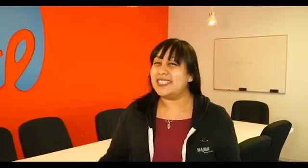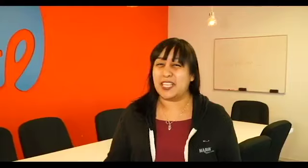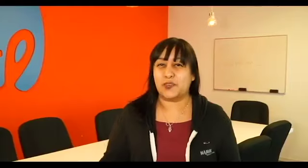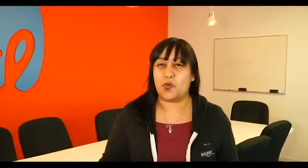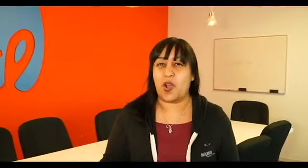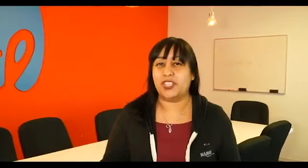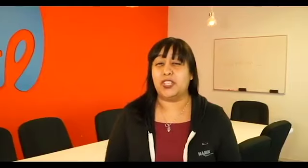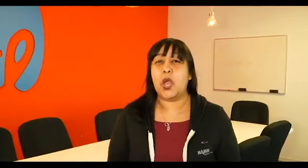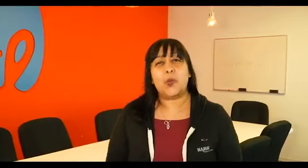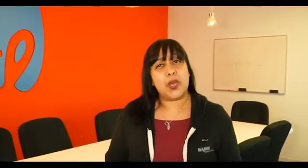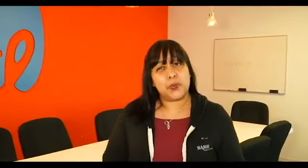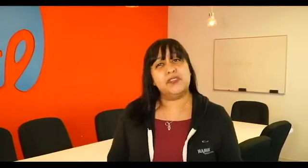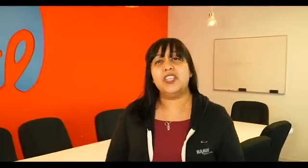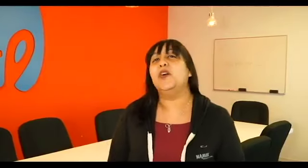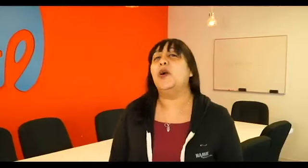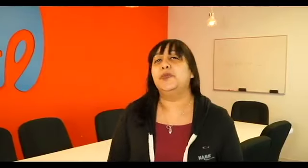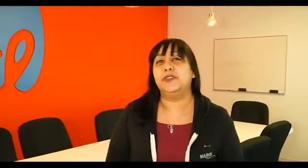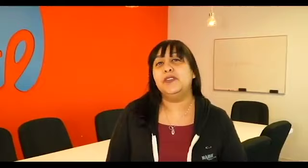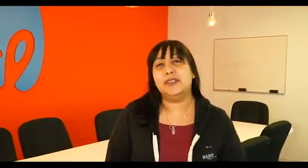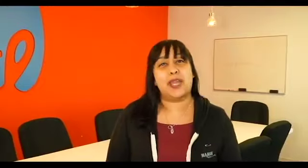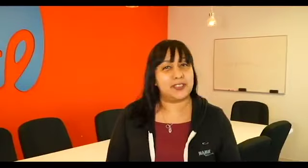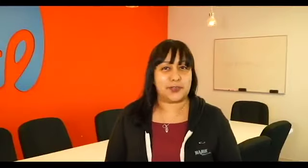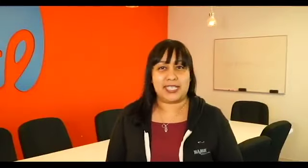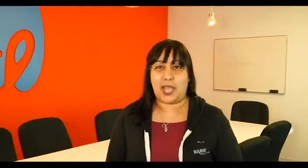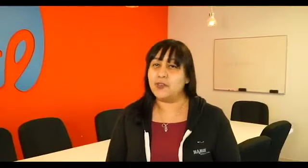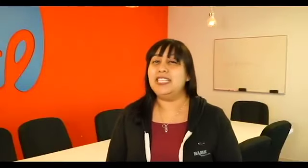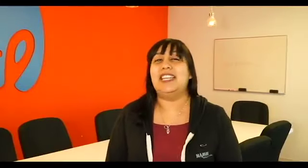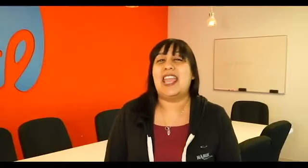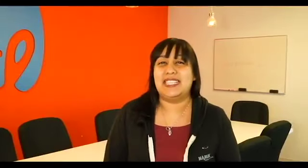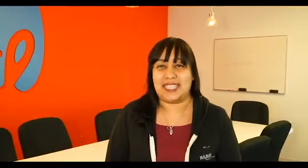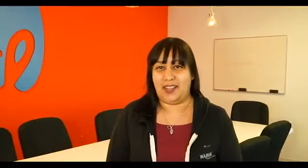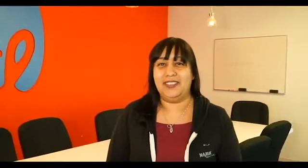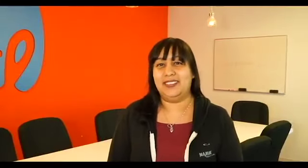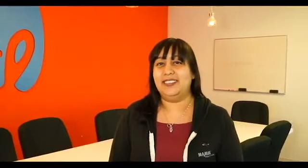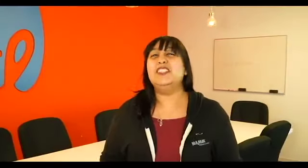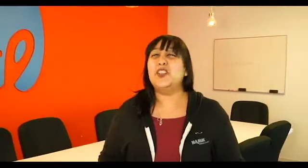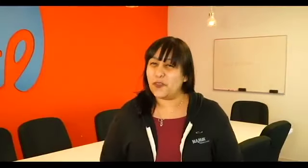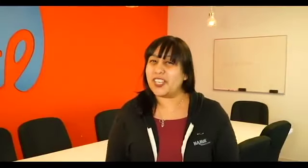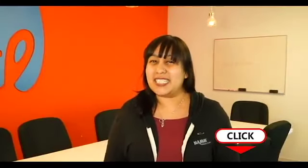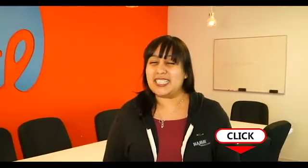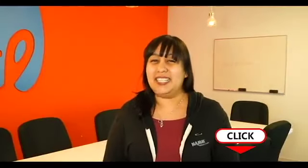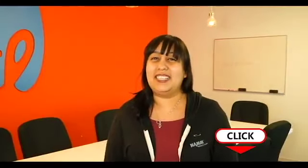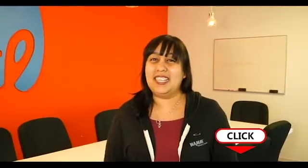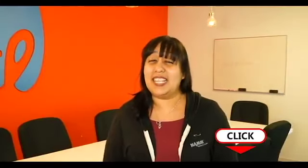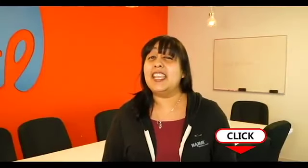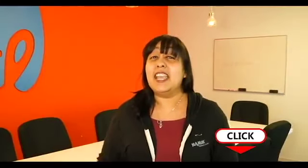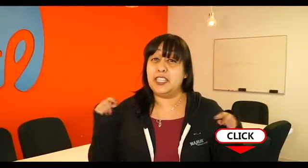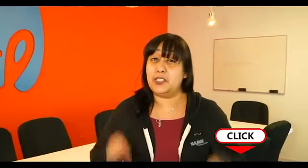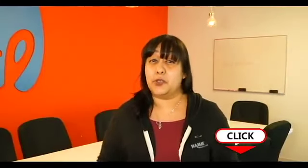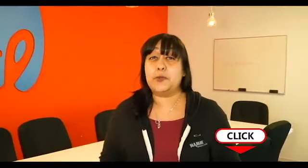Hey guys, thanks for watching. We hope this video helped you in mastering counting in ASL. Don't forget to